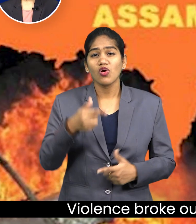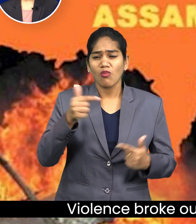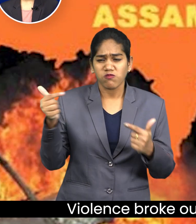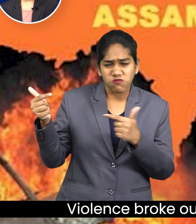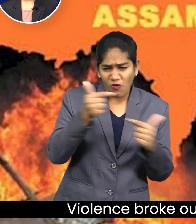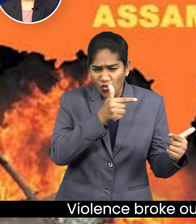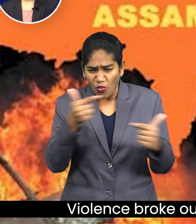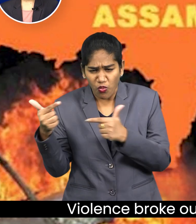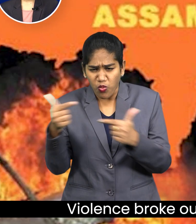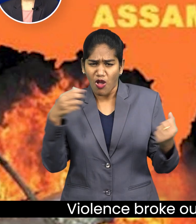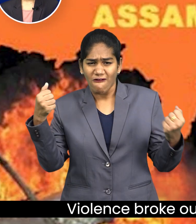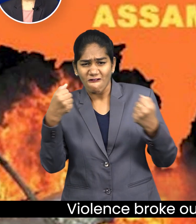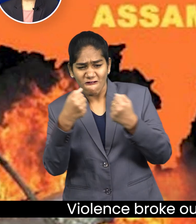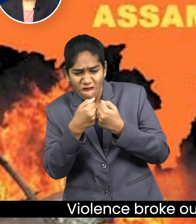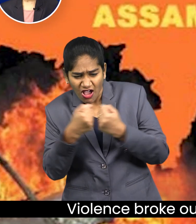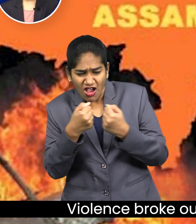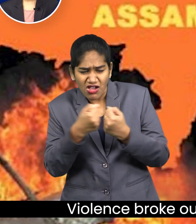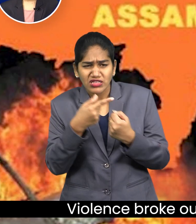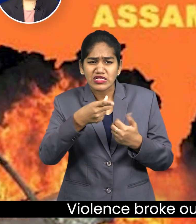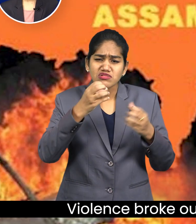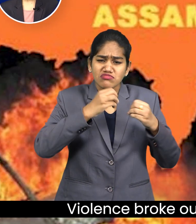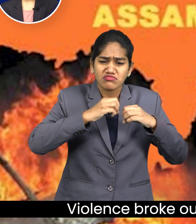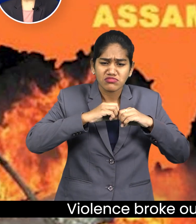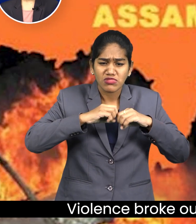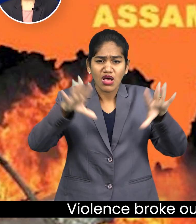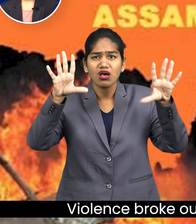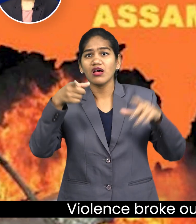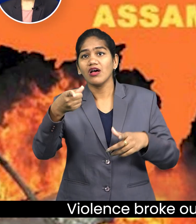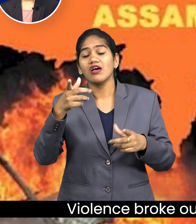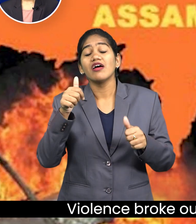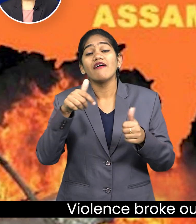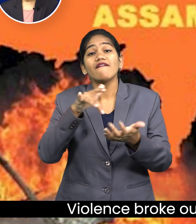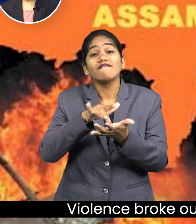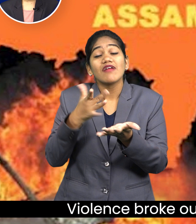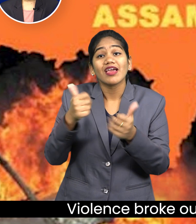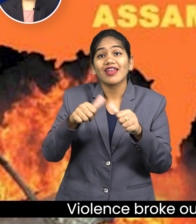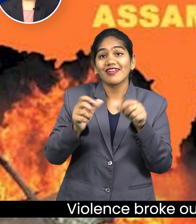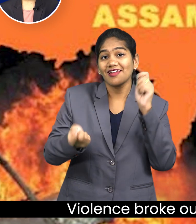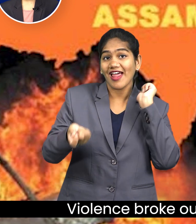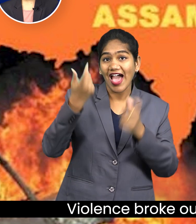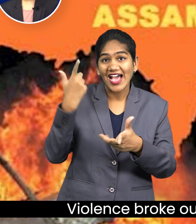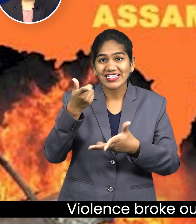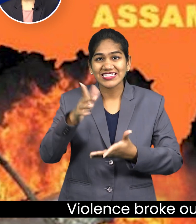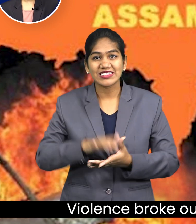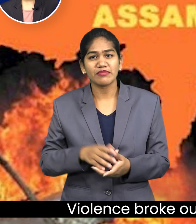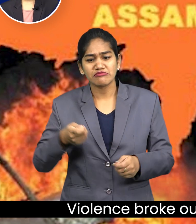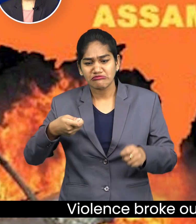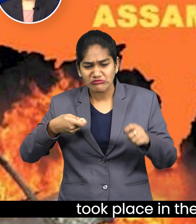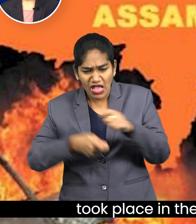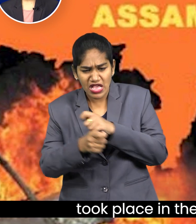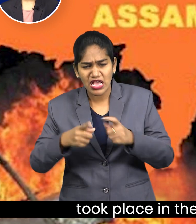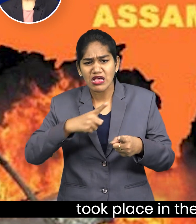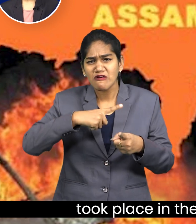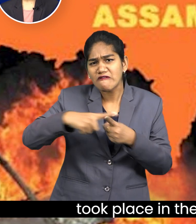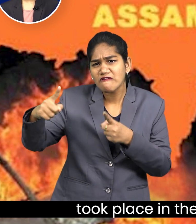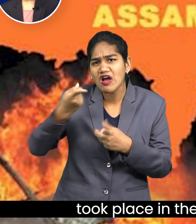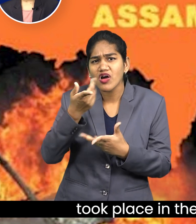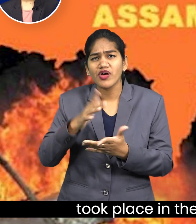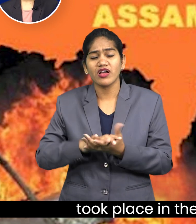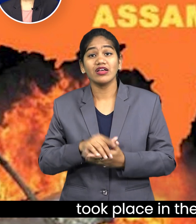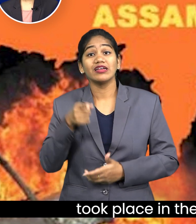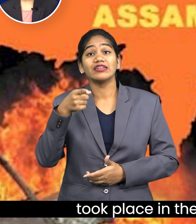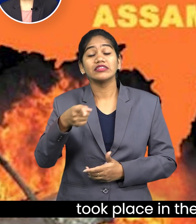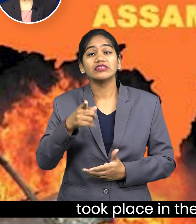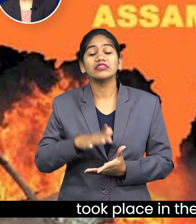Violents broke out in Assam and mass killings took place in the